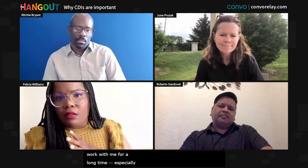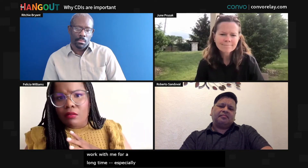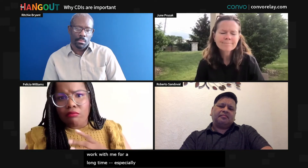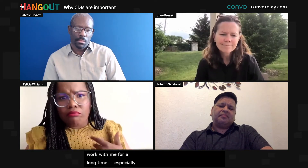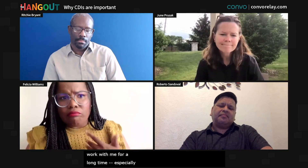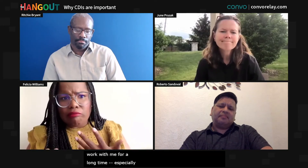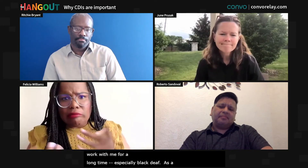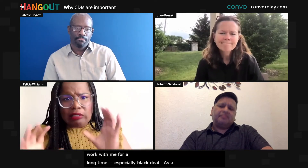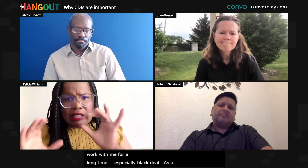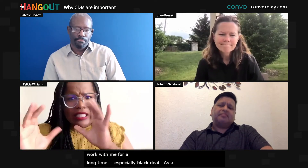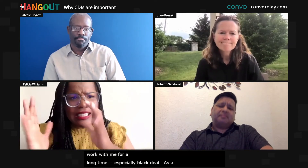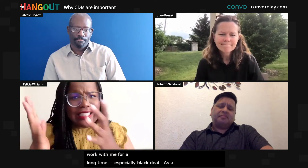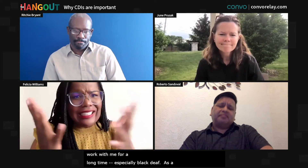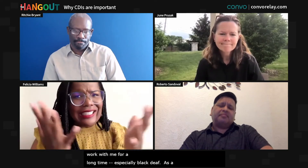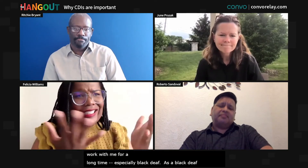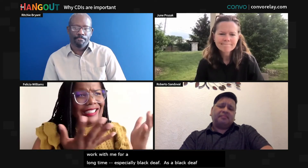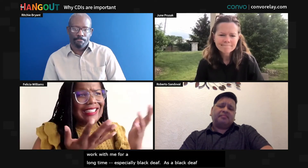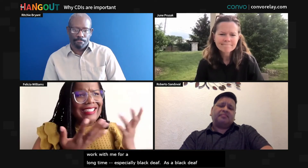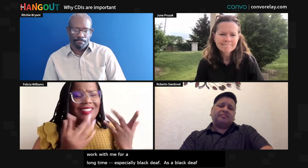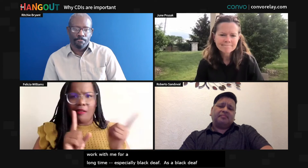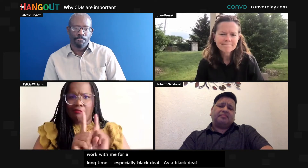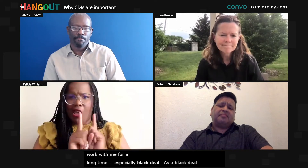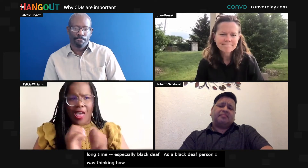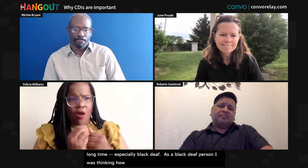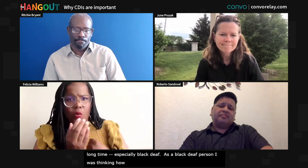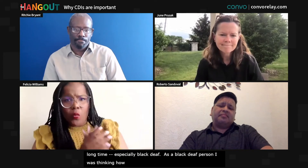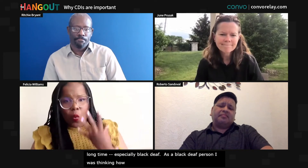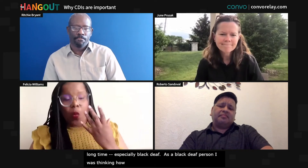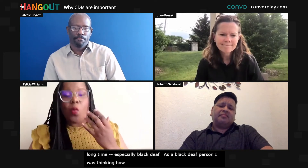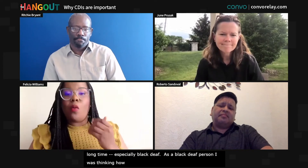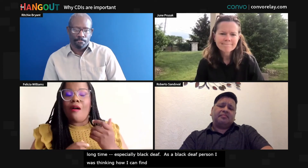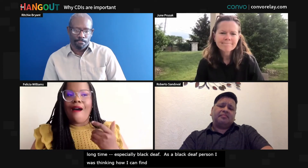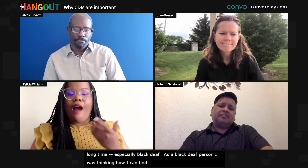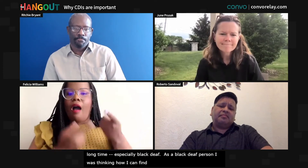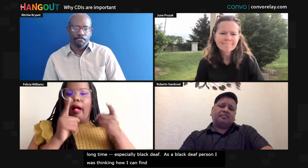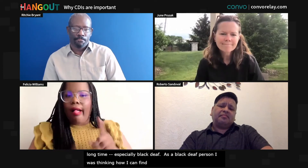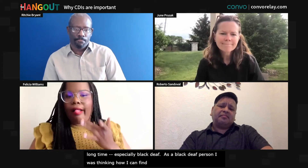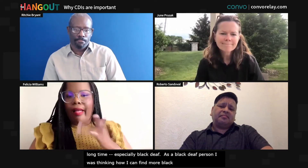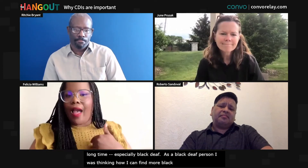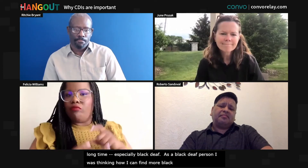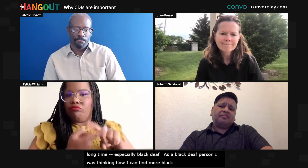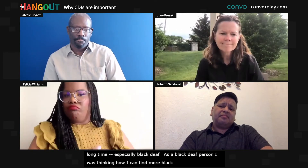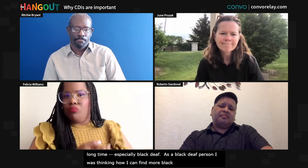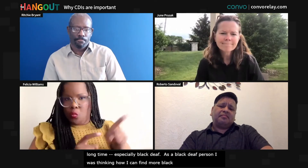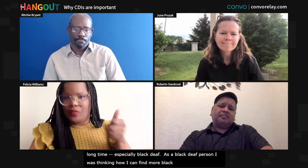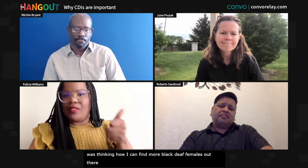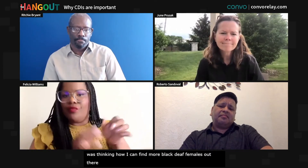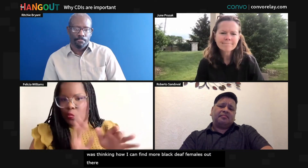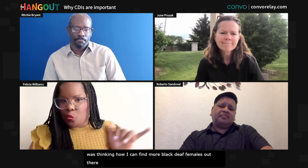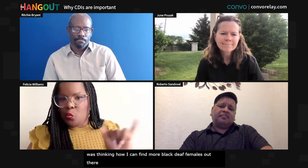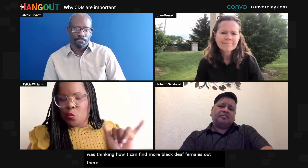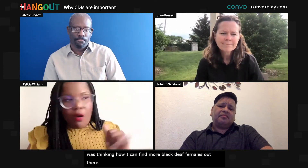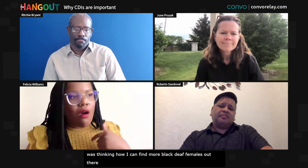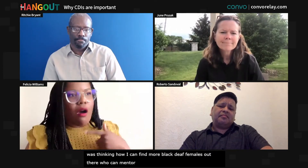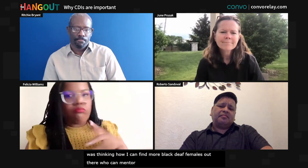find more Black deaf females that were out there that were able to mentor me. And I was really waiting for a long time. And I was wondering how I could grow in this profession.